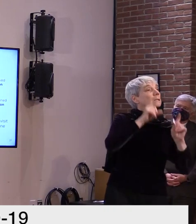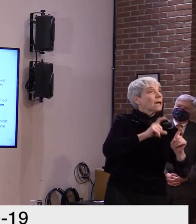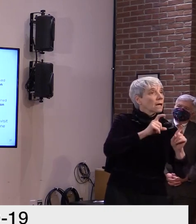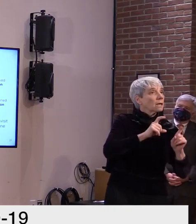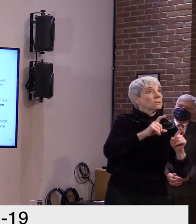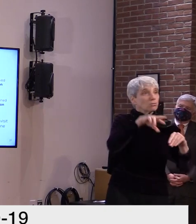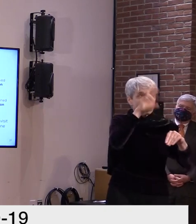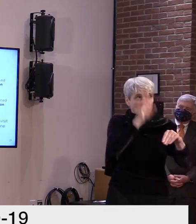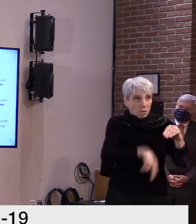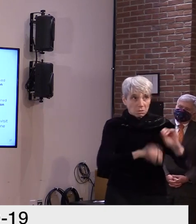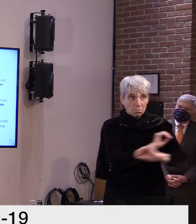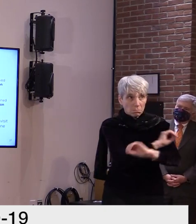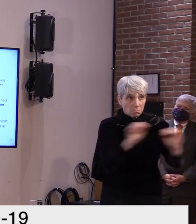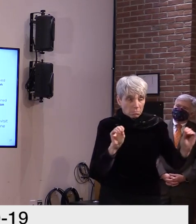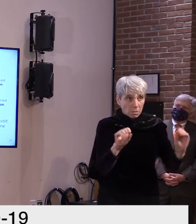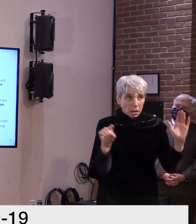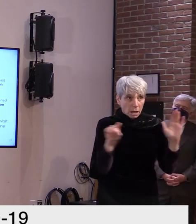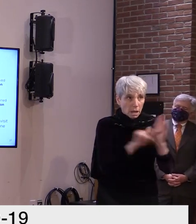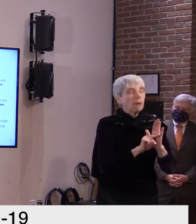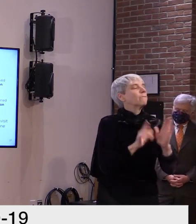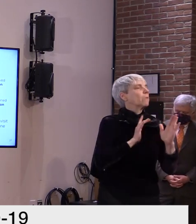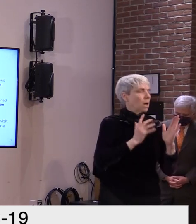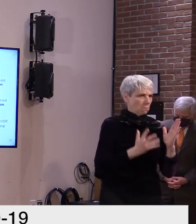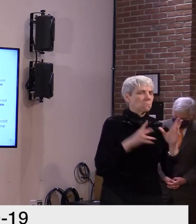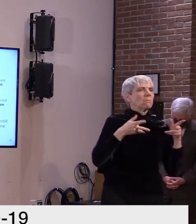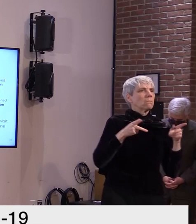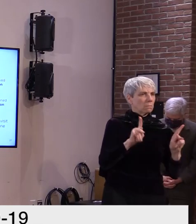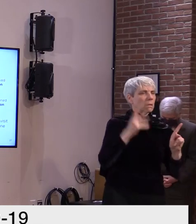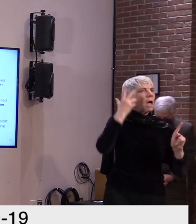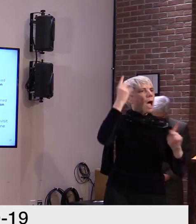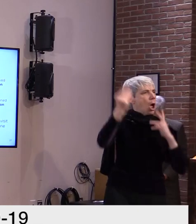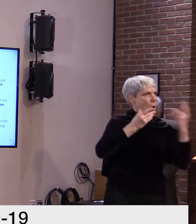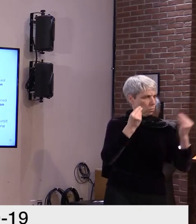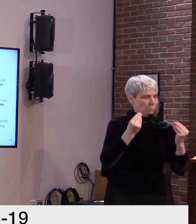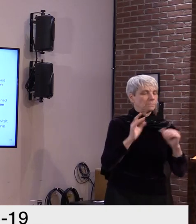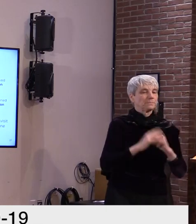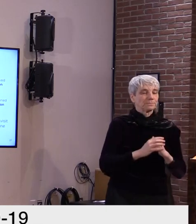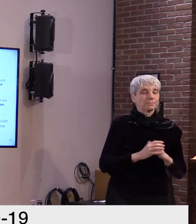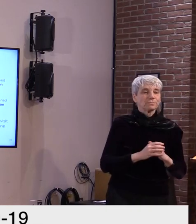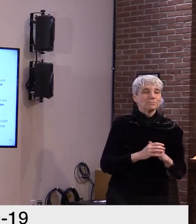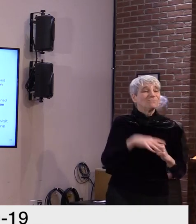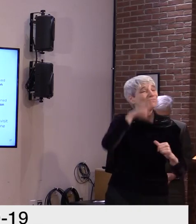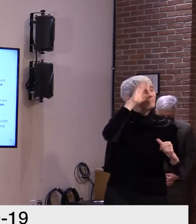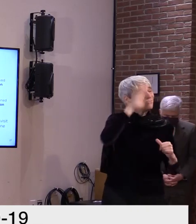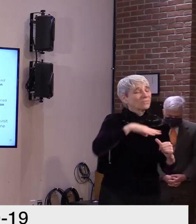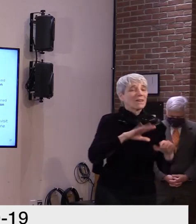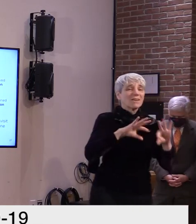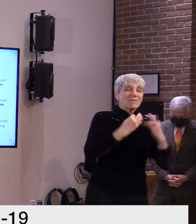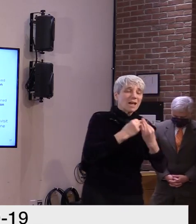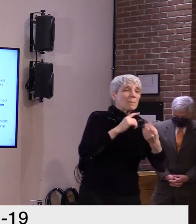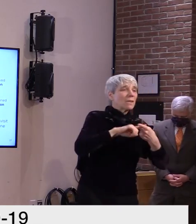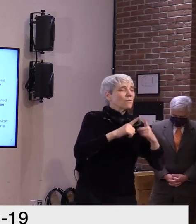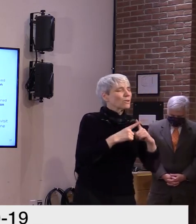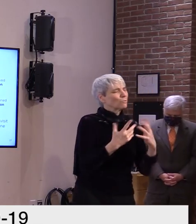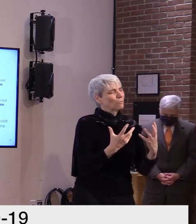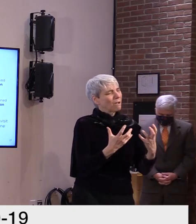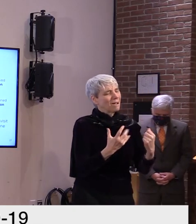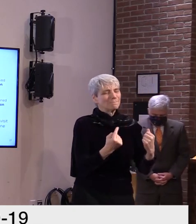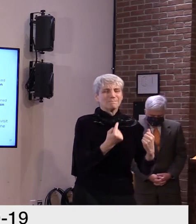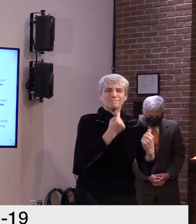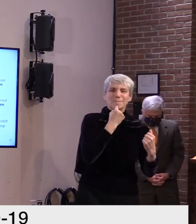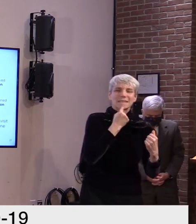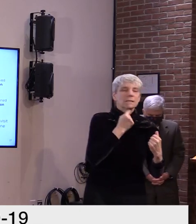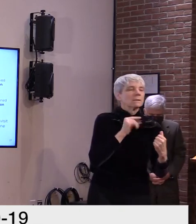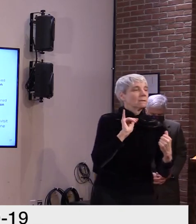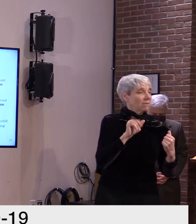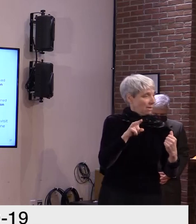quarantine early. We know that social gatherings, often among trusted family and friends, are a driving force behind much